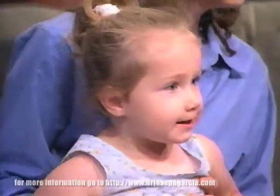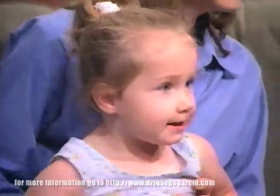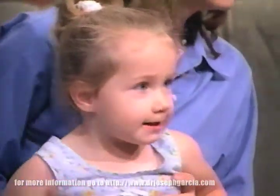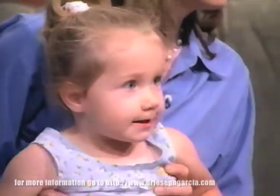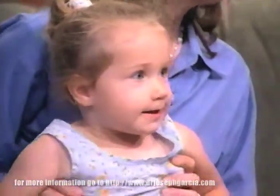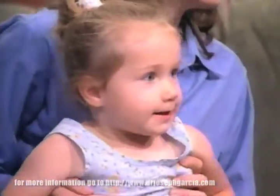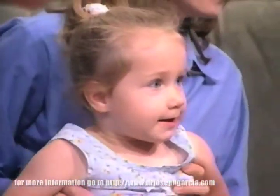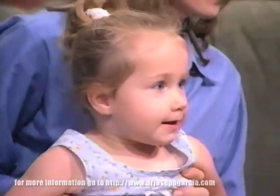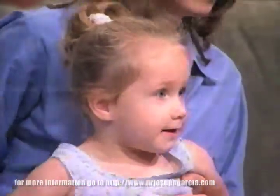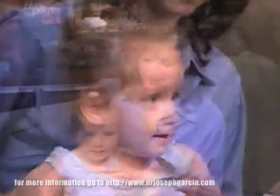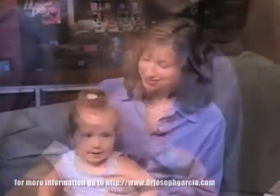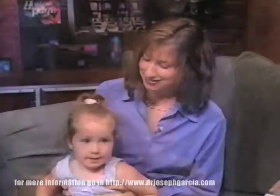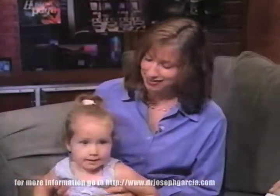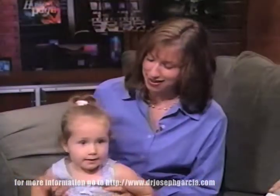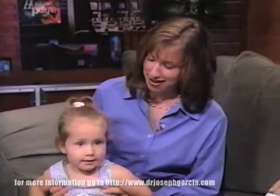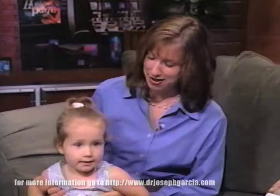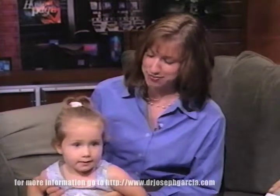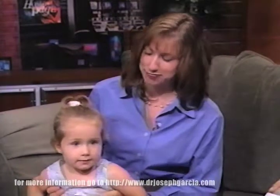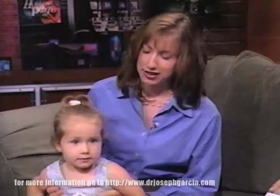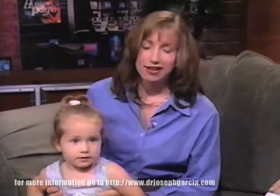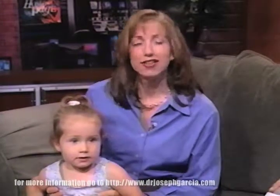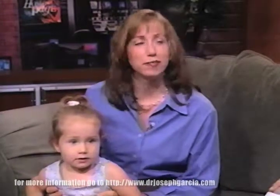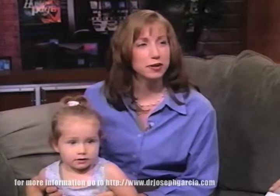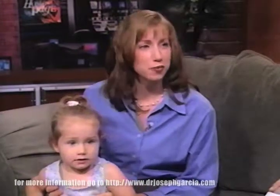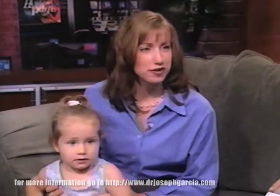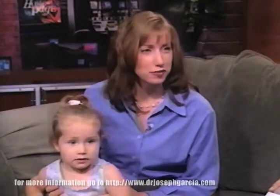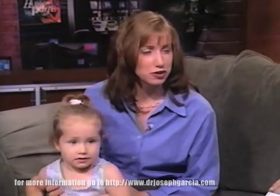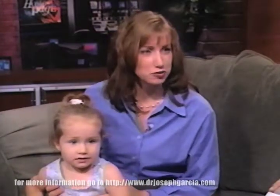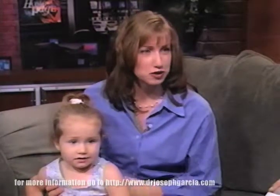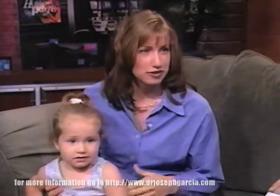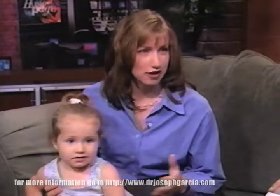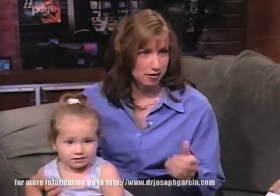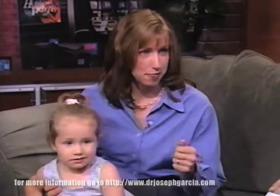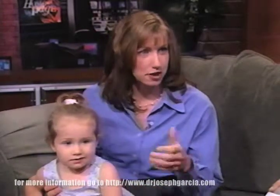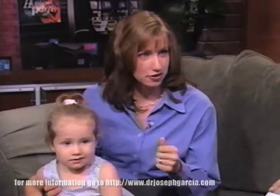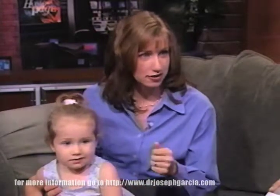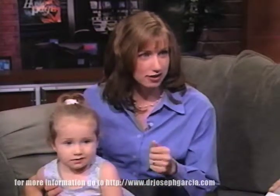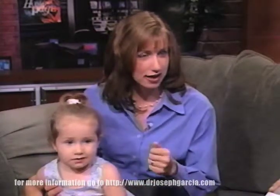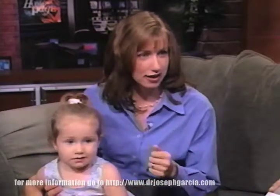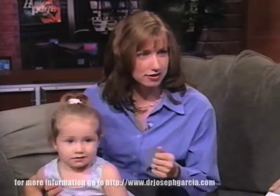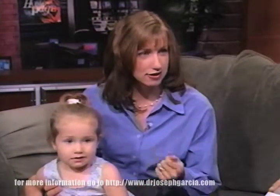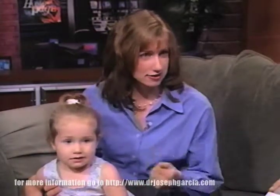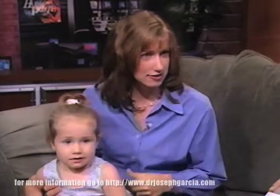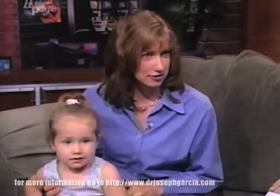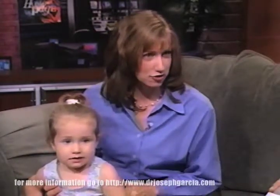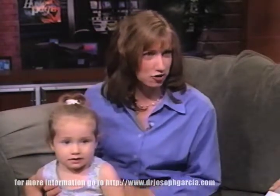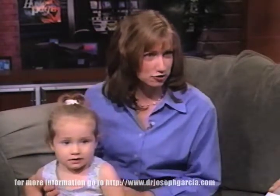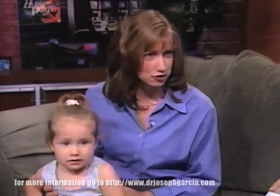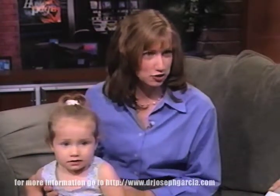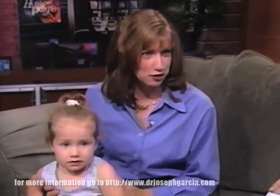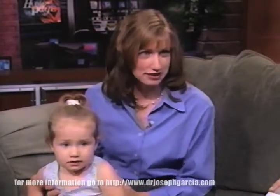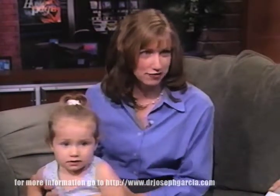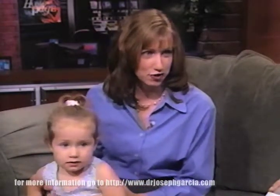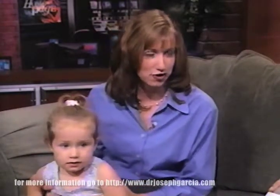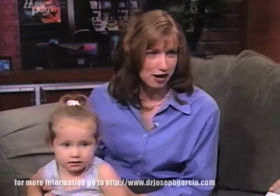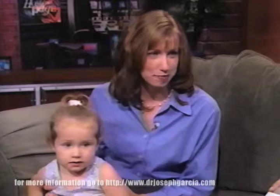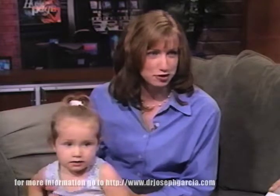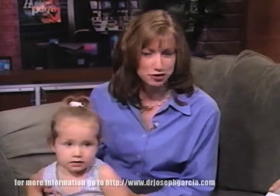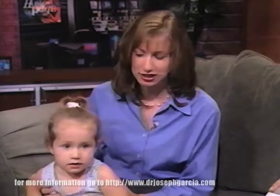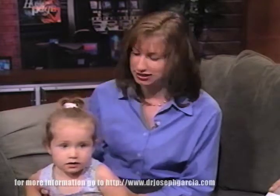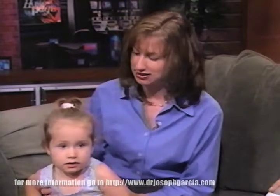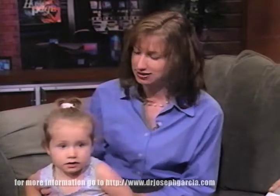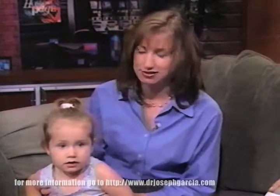Eat, more. The big one that we used was milk, and because I still nurse, you know, it's given her